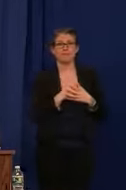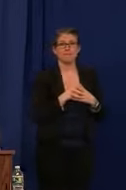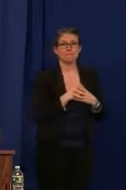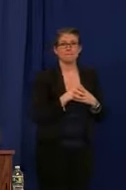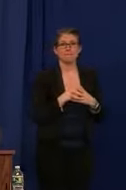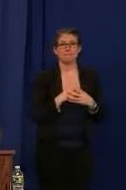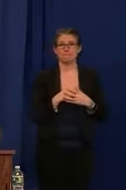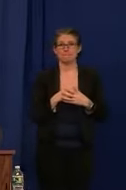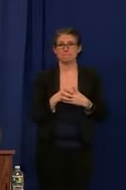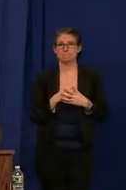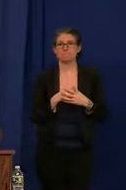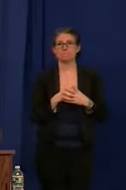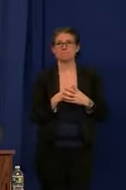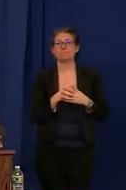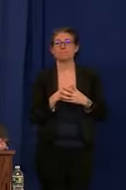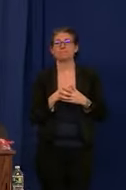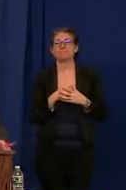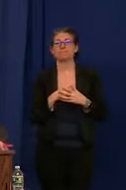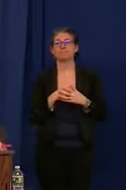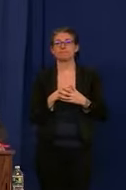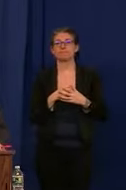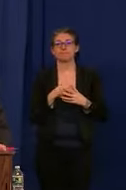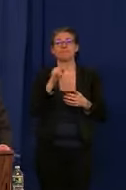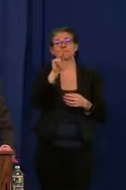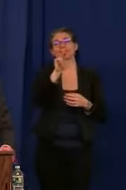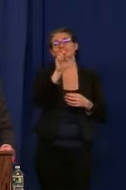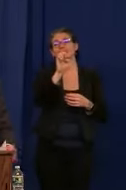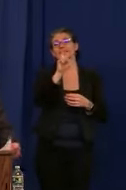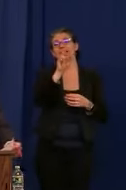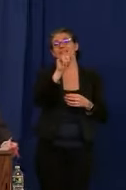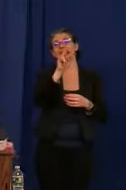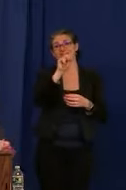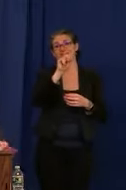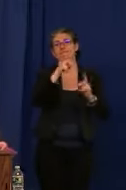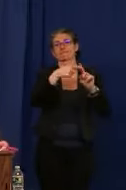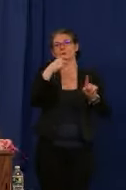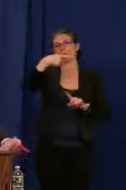question goes to Kevin Miller from the Portland Press Herald. Go ahead, Kevin.